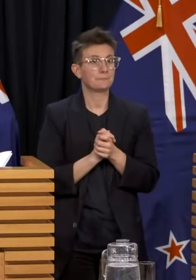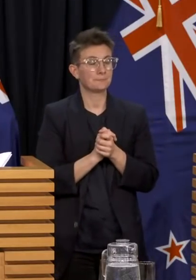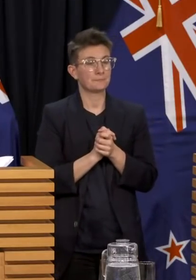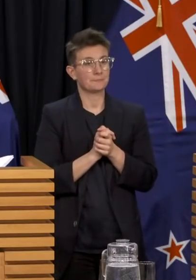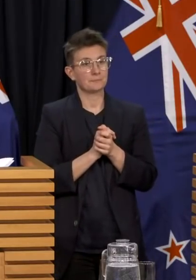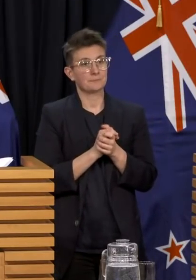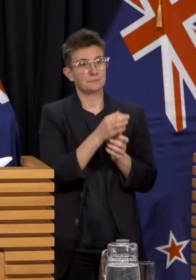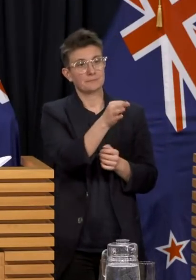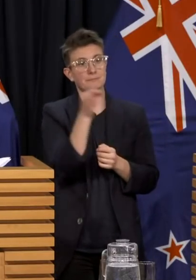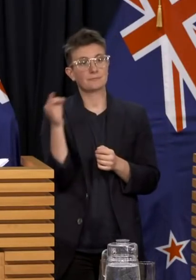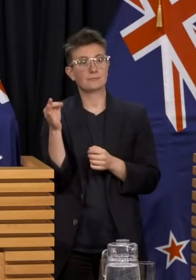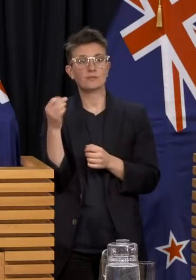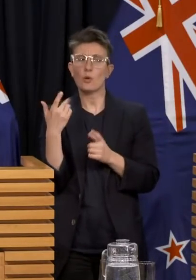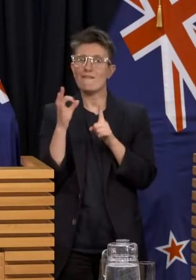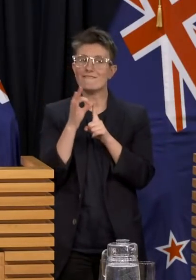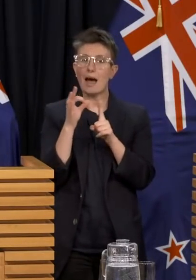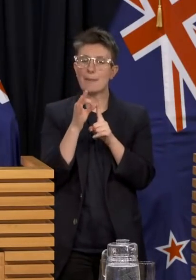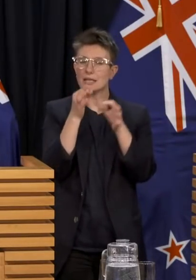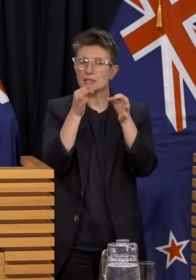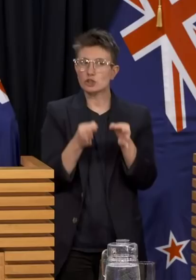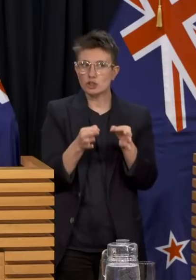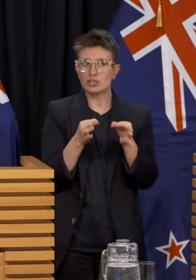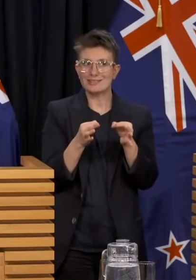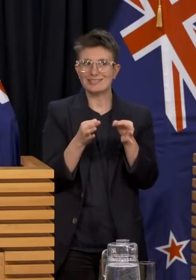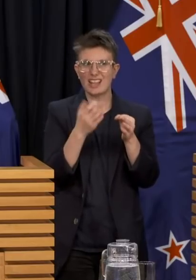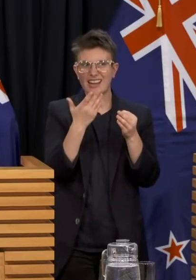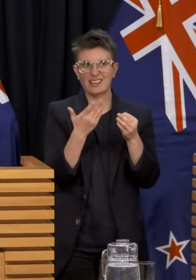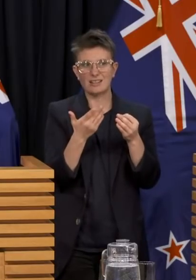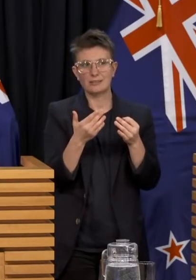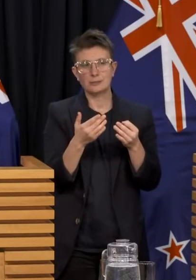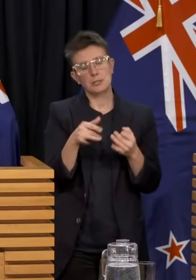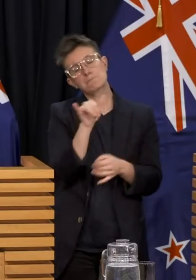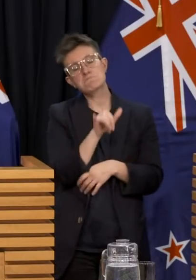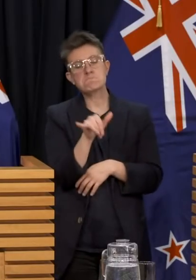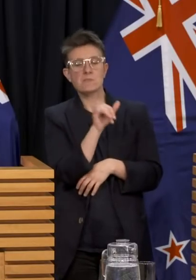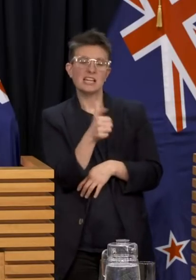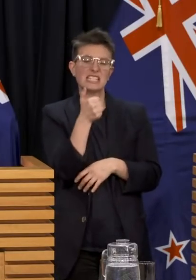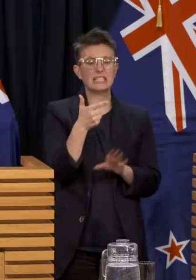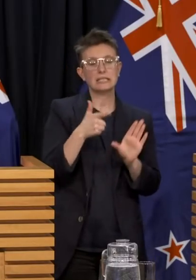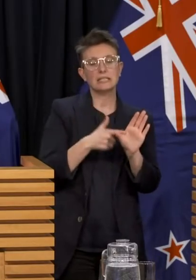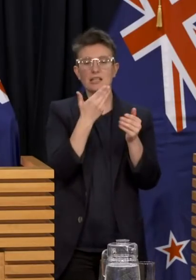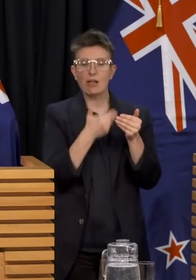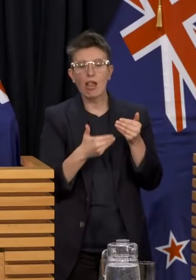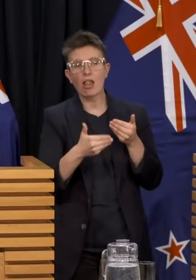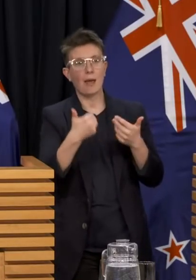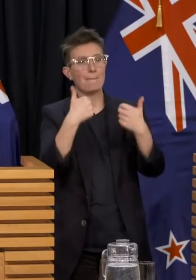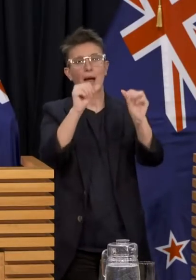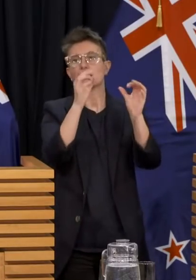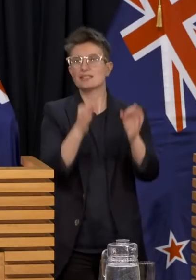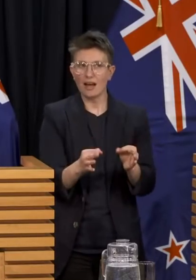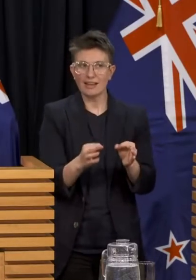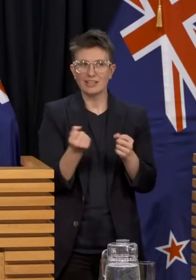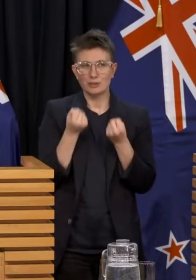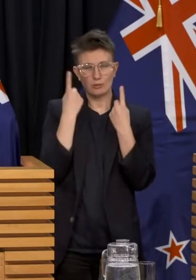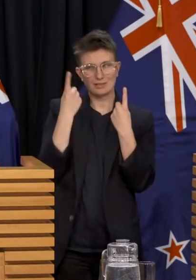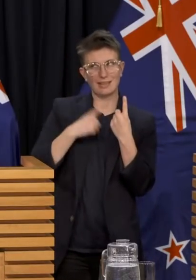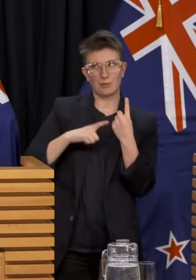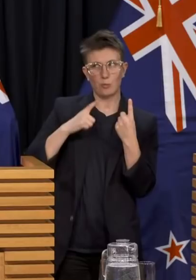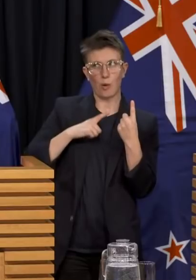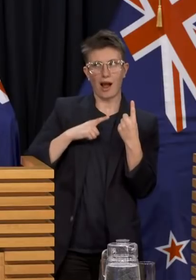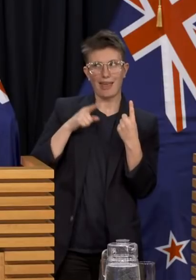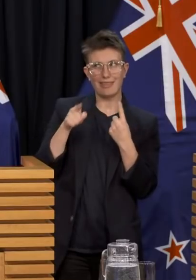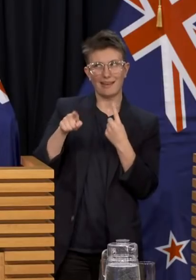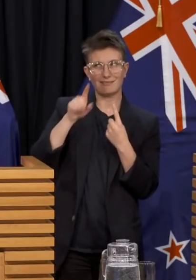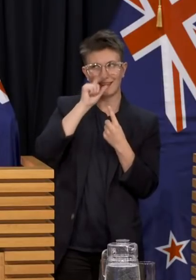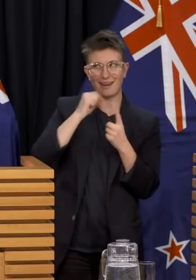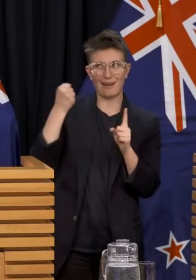taking, 6 years to come to fruition. Do you understand why the drug companies aren't putting forward the proposals and that sort of thing? Does it need to be sped up? Well, that